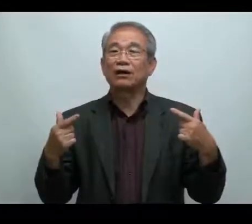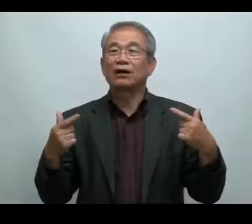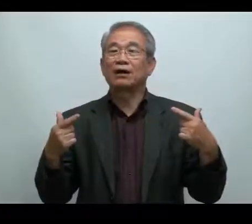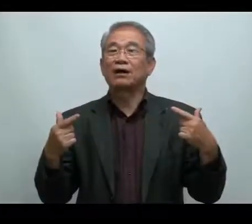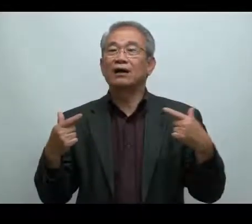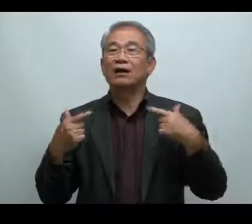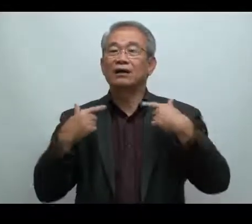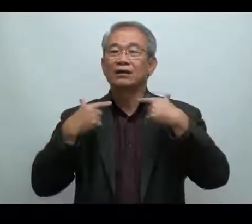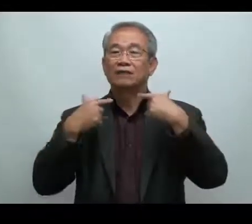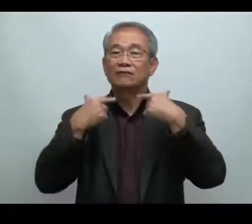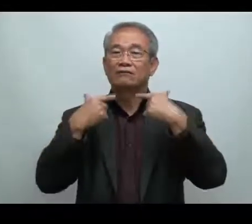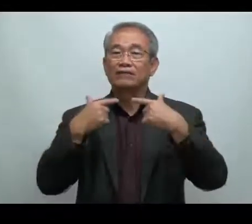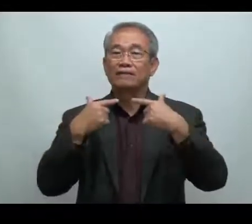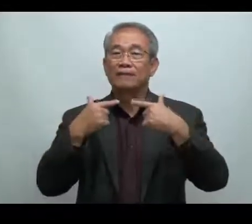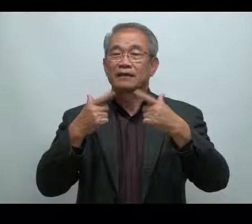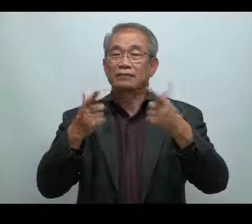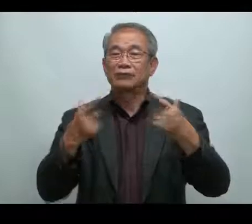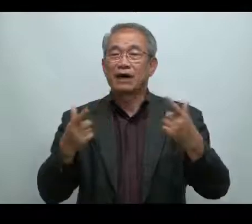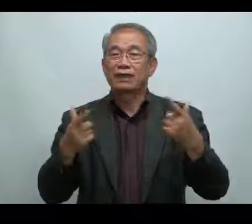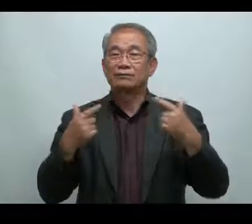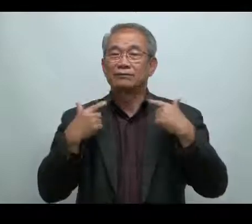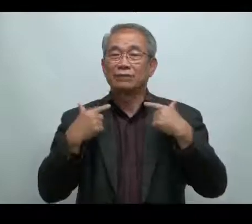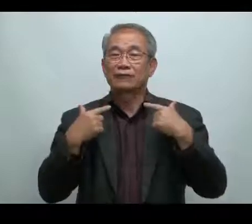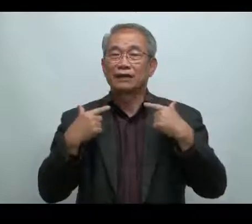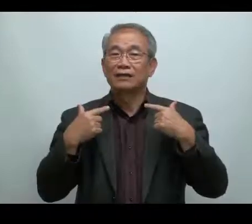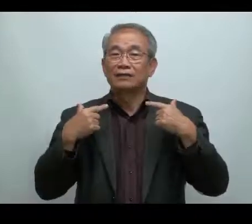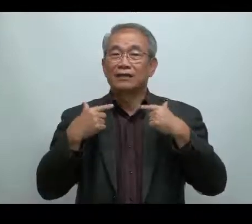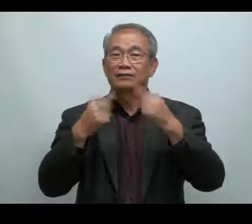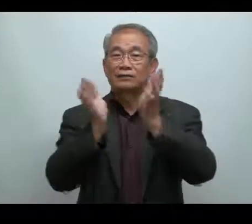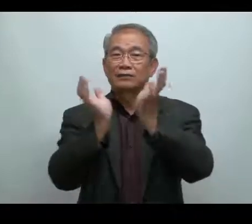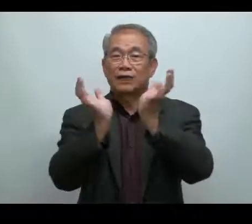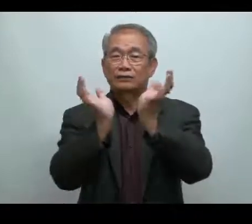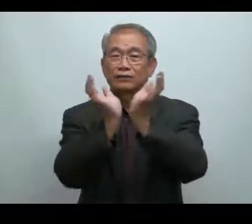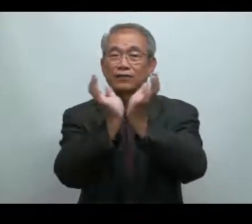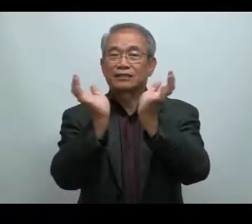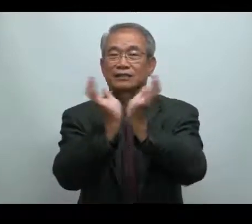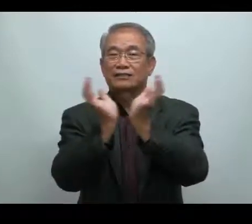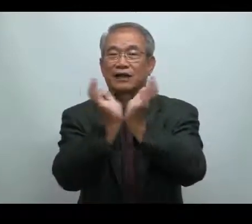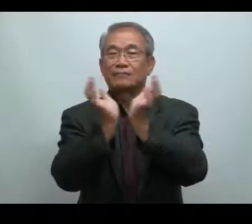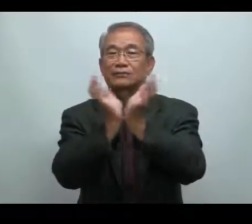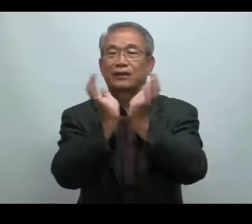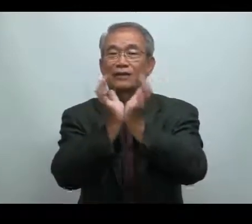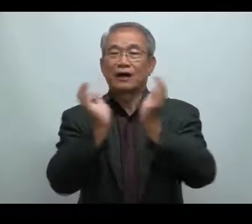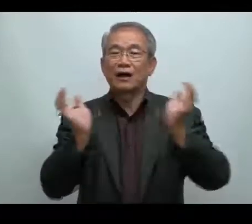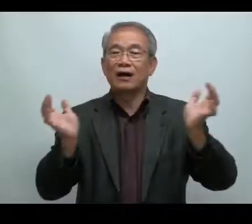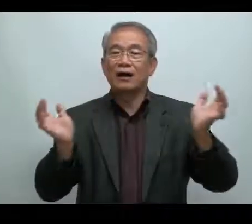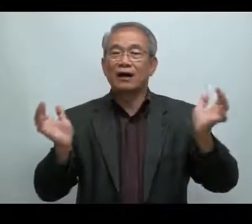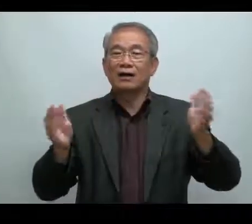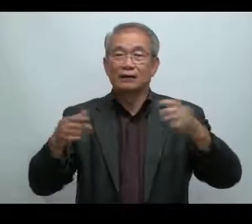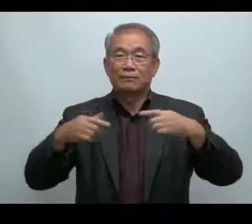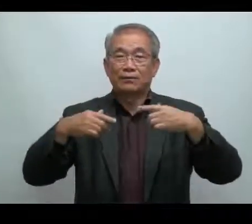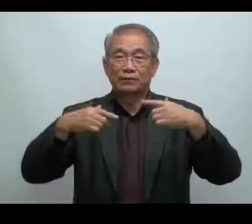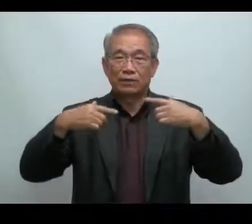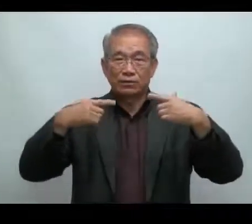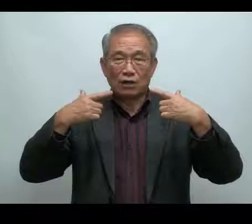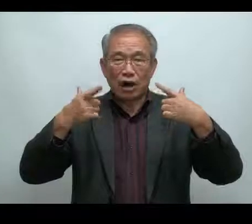go and you feel it. If you try it, you will know that there are two things coming together. But when you talk,